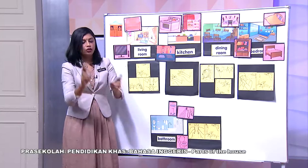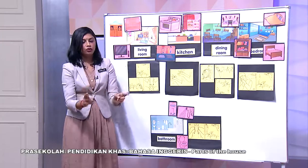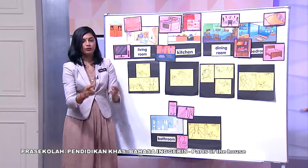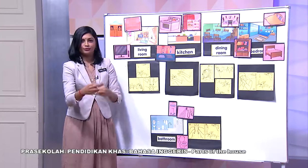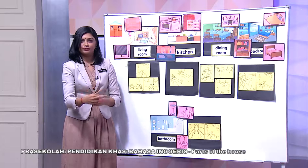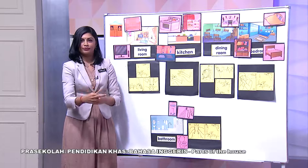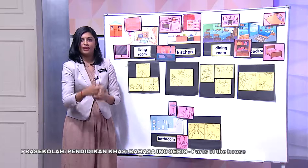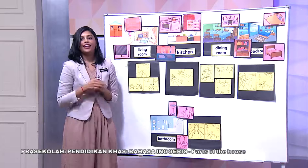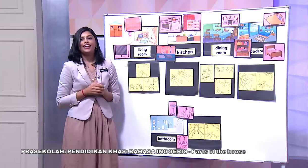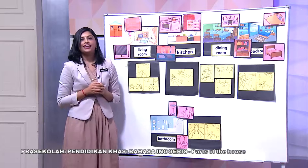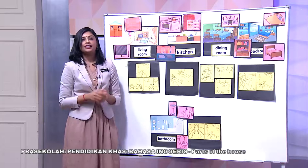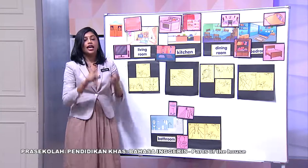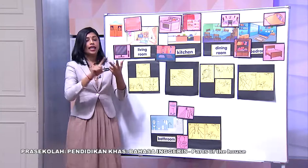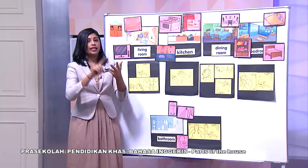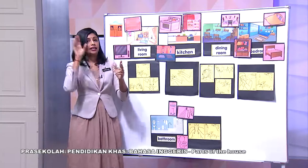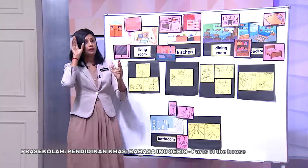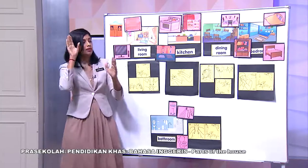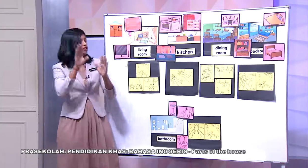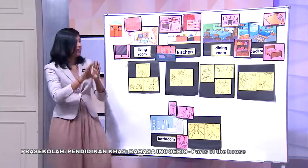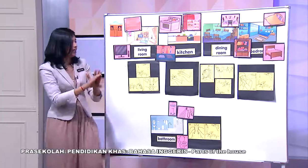room. Room. Yes. And the third picture is?